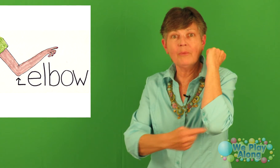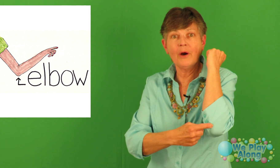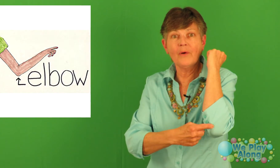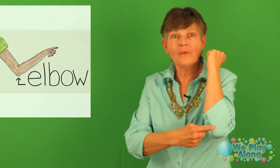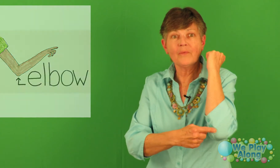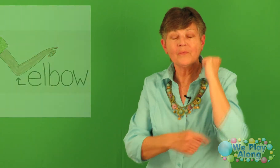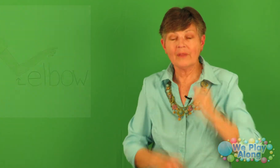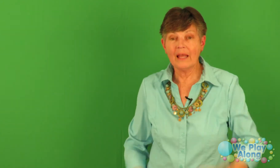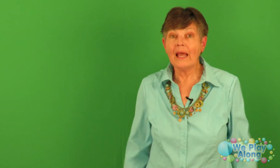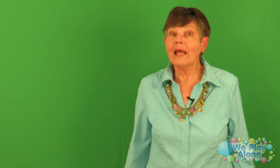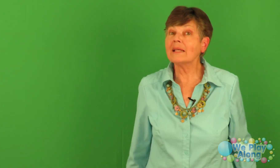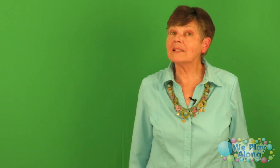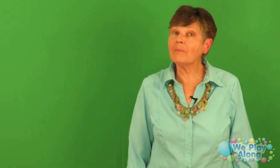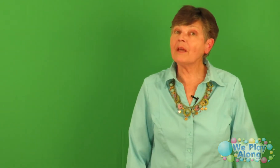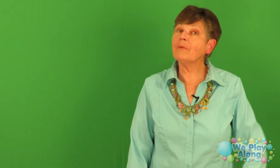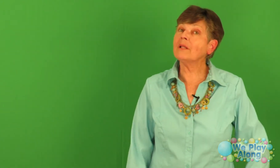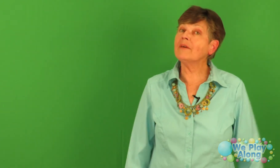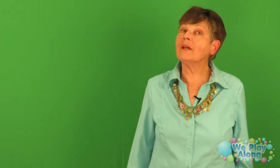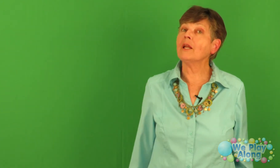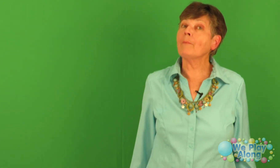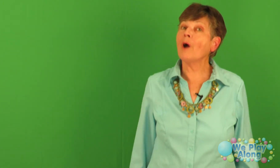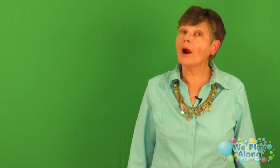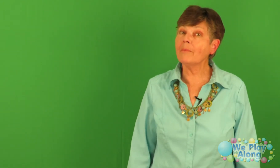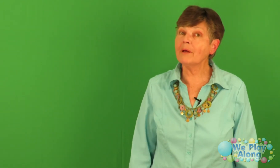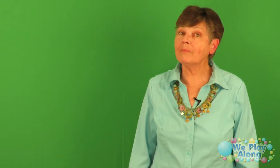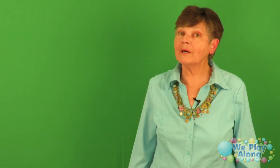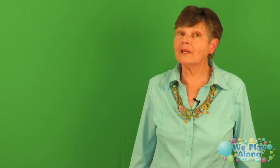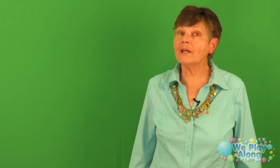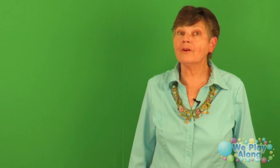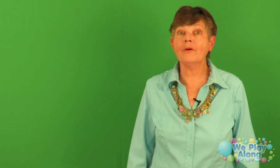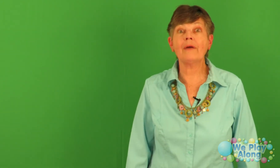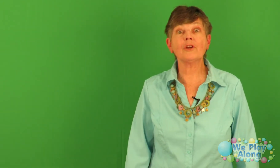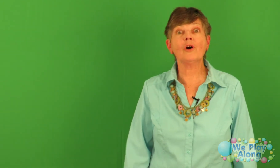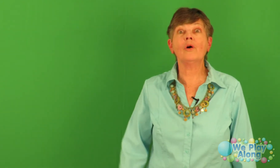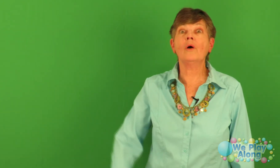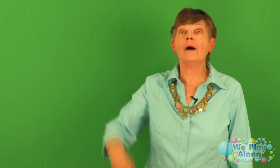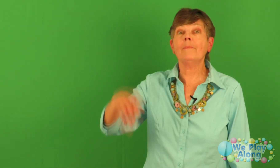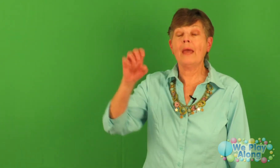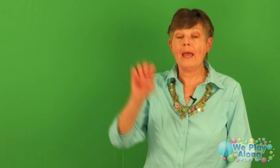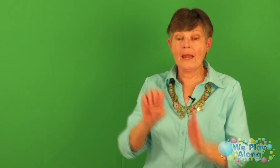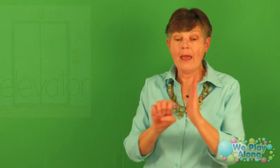Elbow. And some people live in an apartment building or you have to go up an